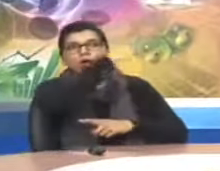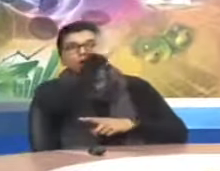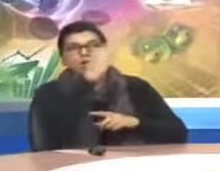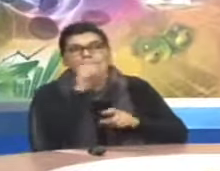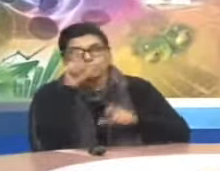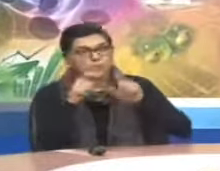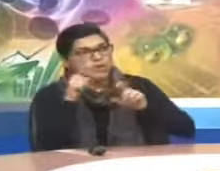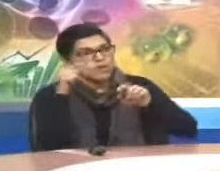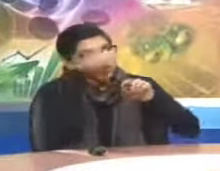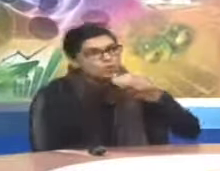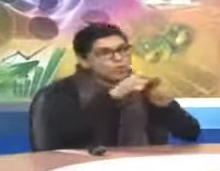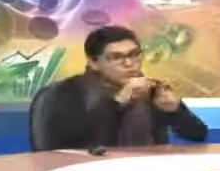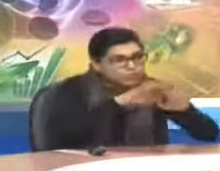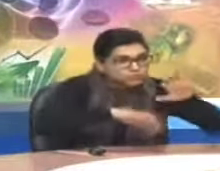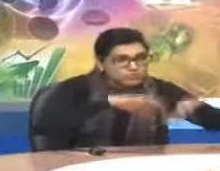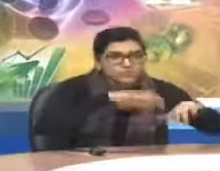be adopted in this case,